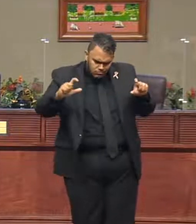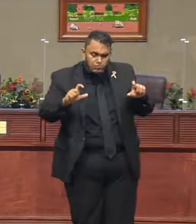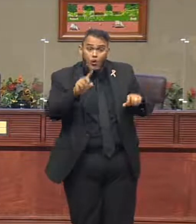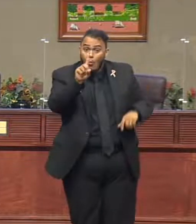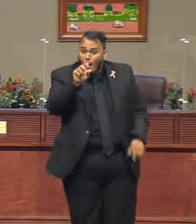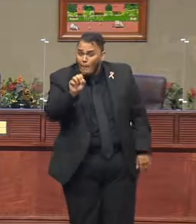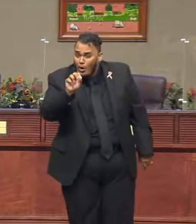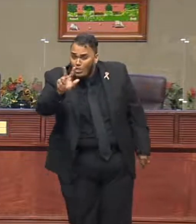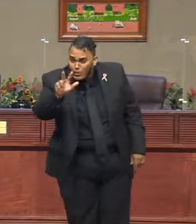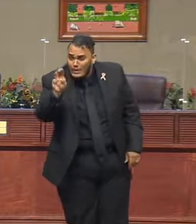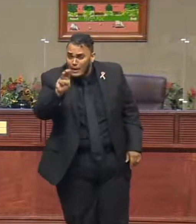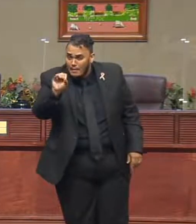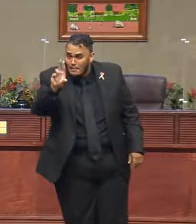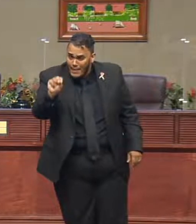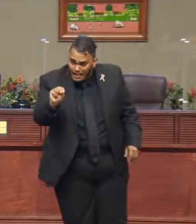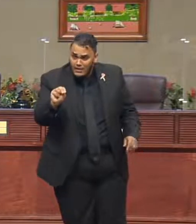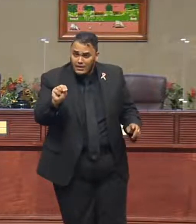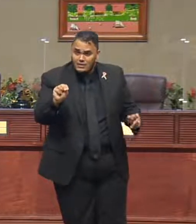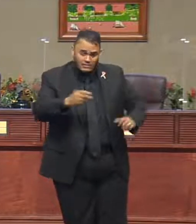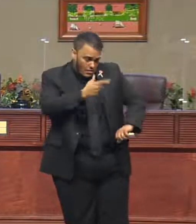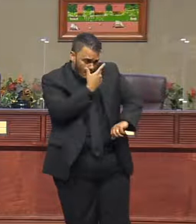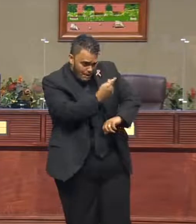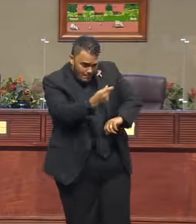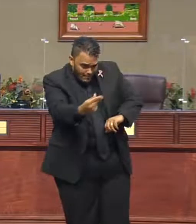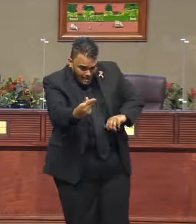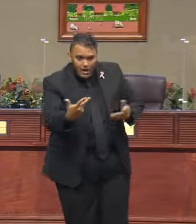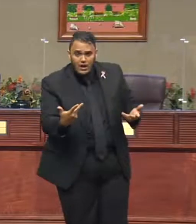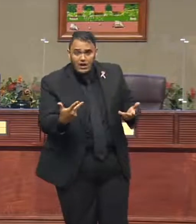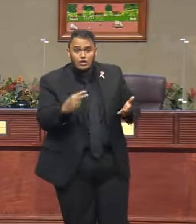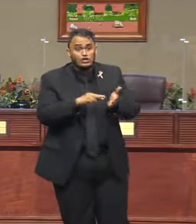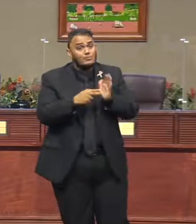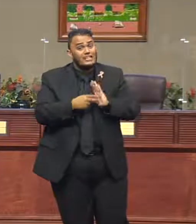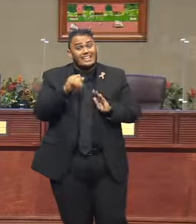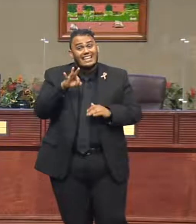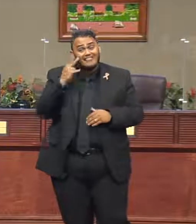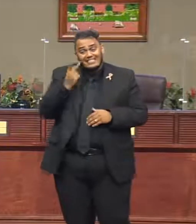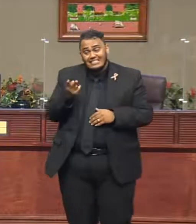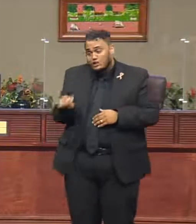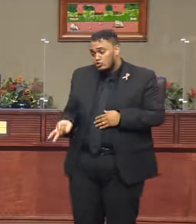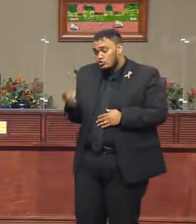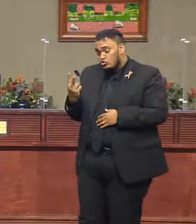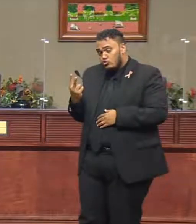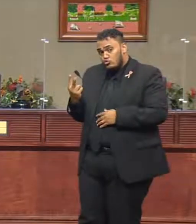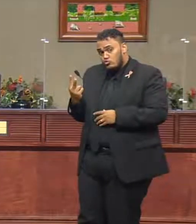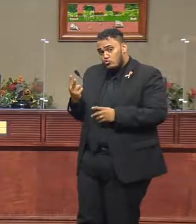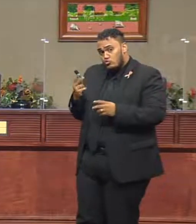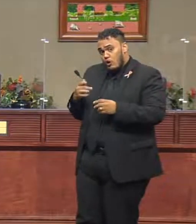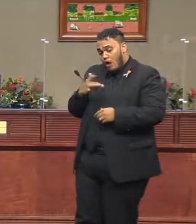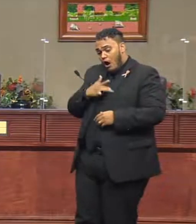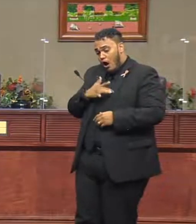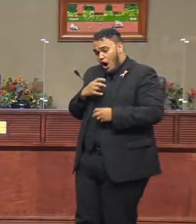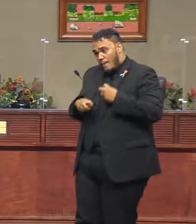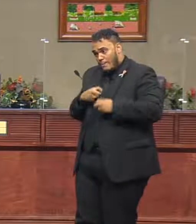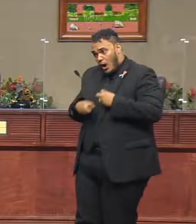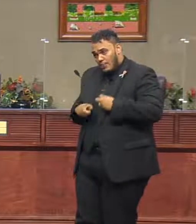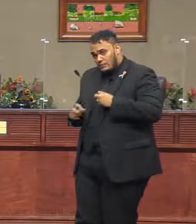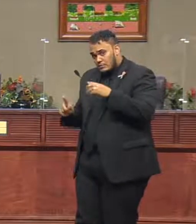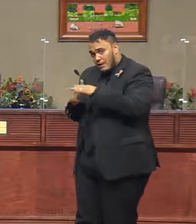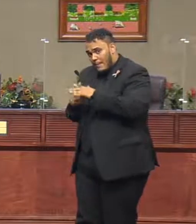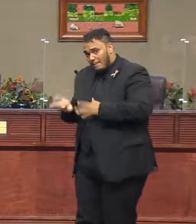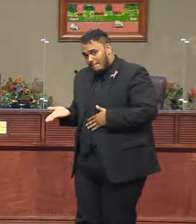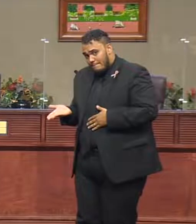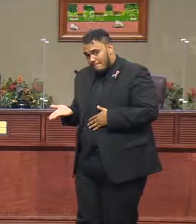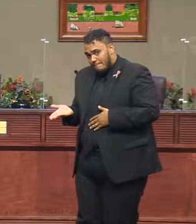if you see here 2 cases of the myocardial issue, it's very little. Now, it doesn't mean that it's